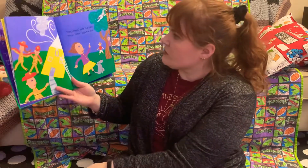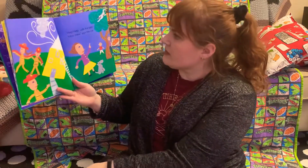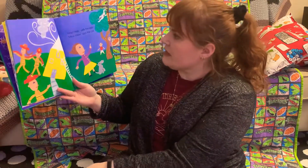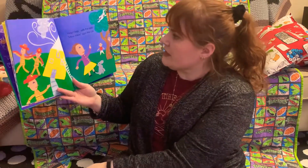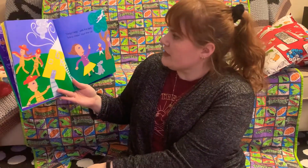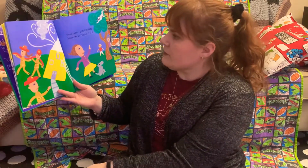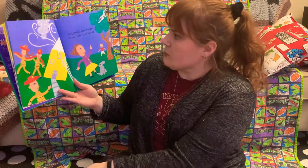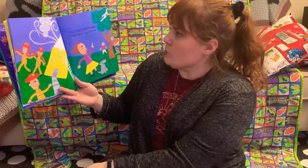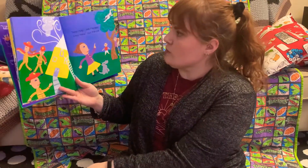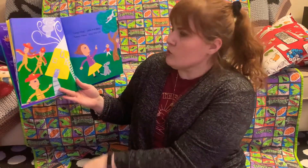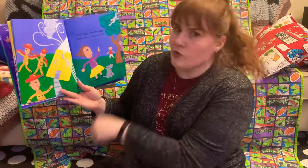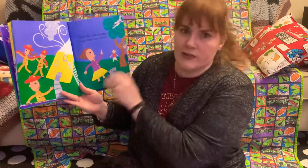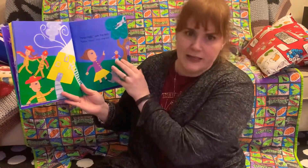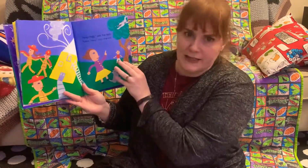lady. Mew, mew, says the cat.